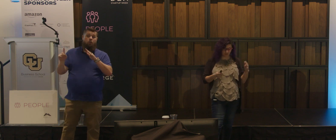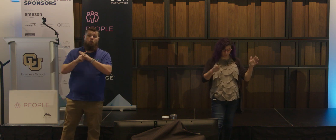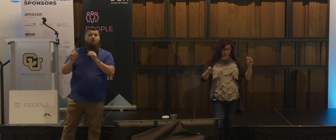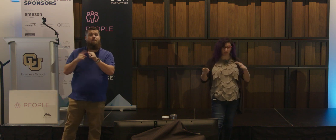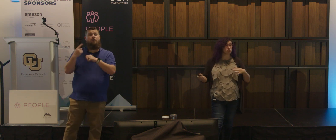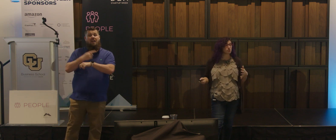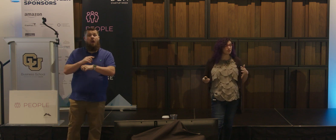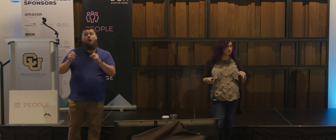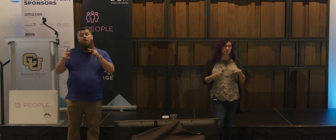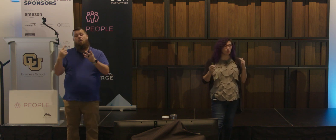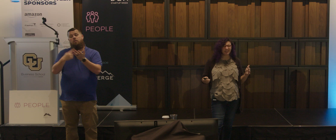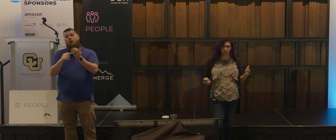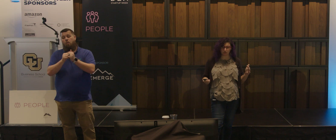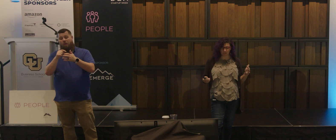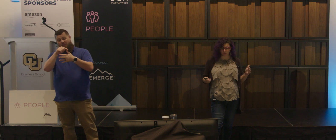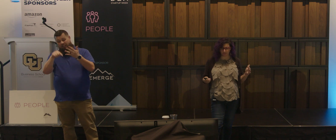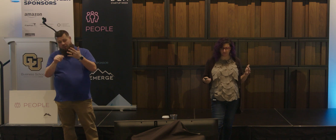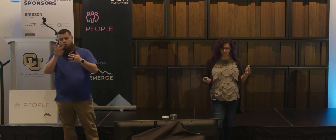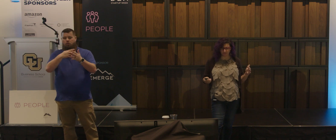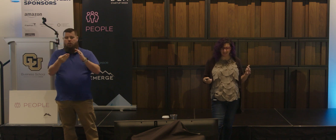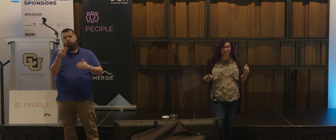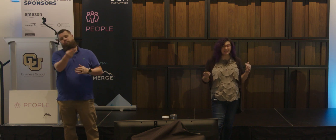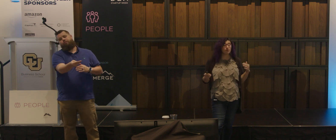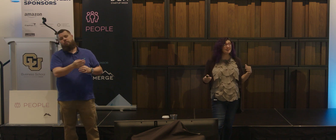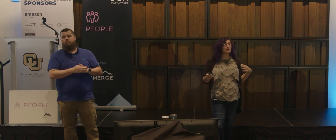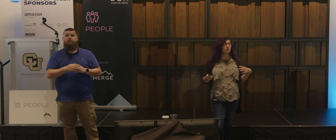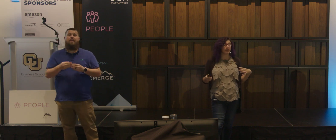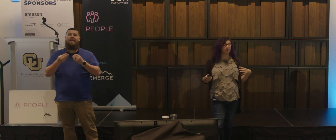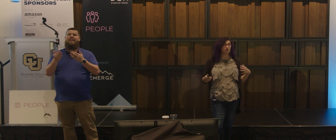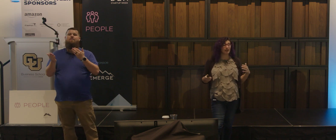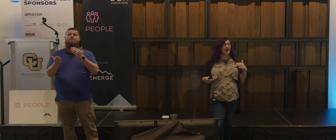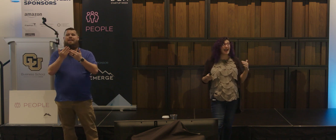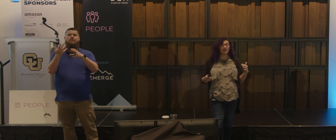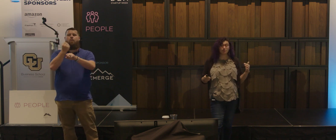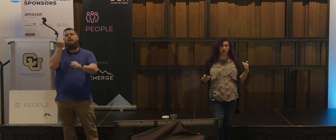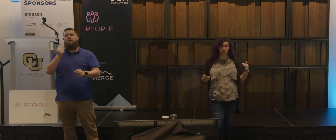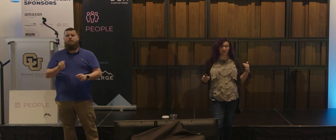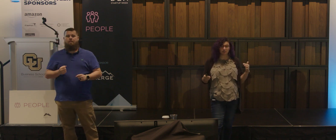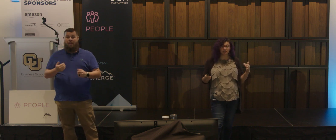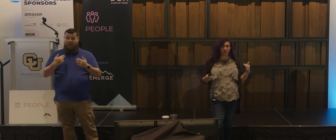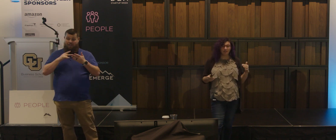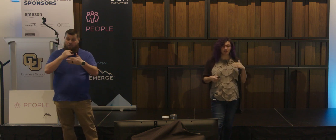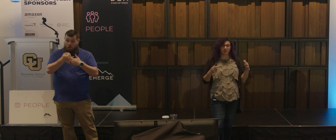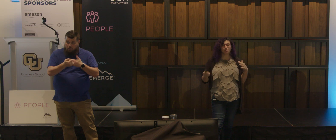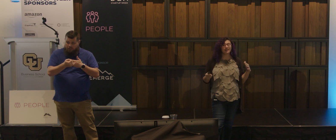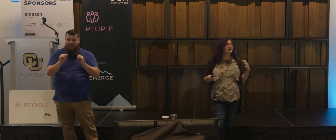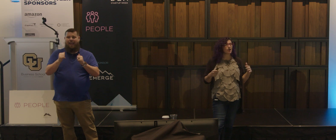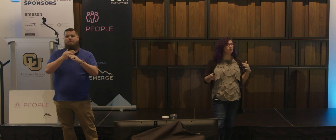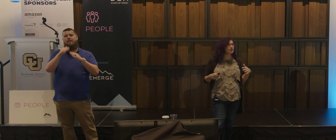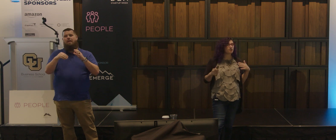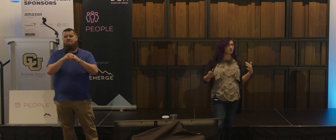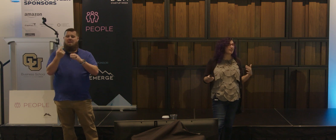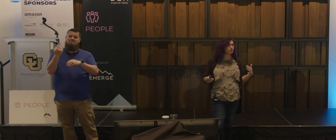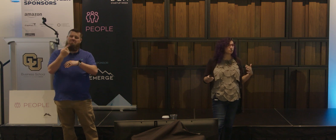first day, they go, okay, we're going to talk to these people. Here's your schedule. Give them an easy win. Have a project that can be completed